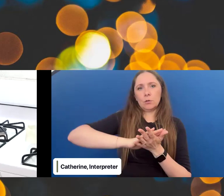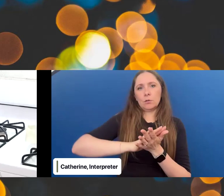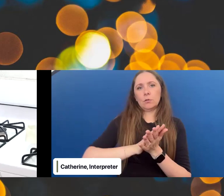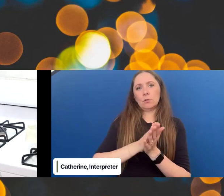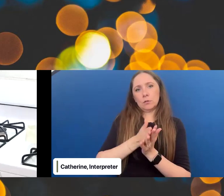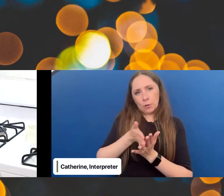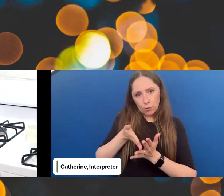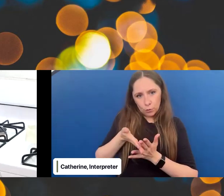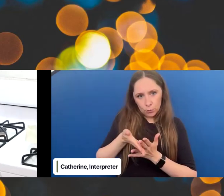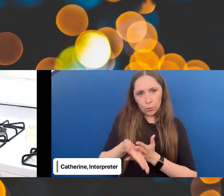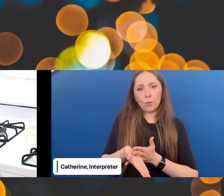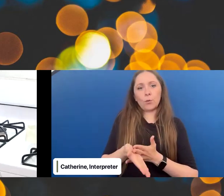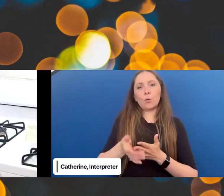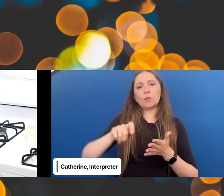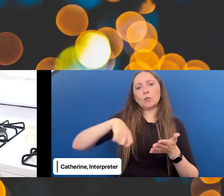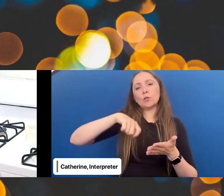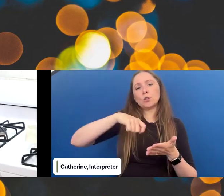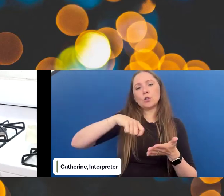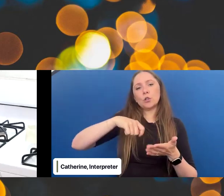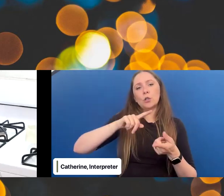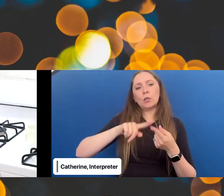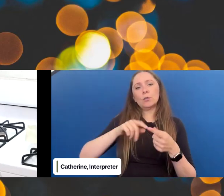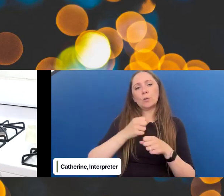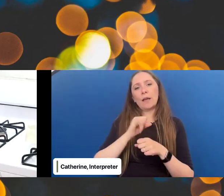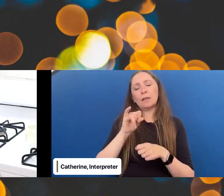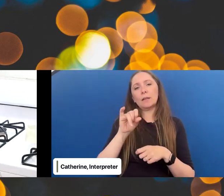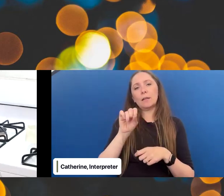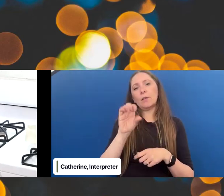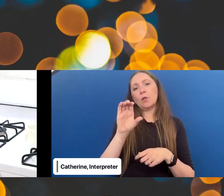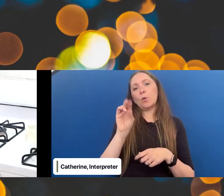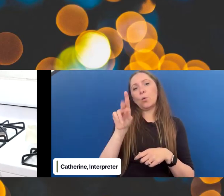And just stir. Stir, stir, stir. And it's going to pass through.